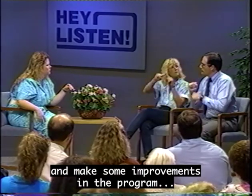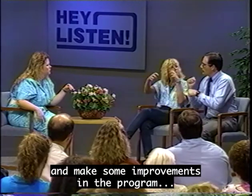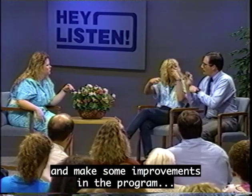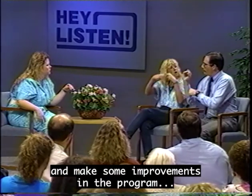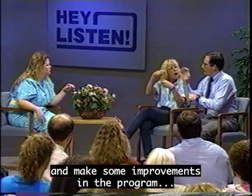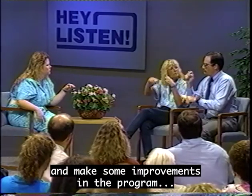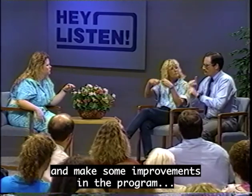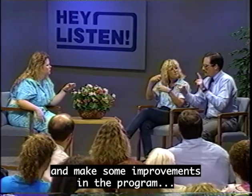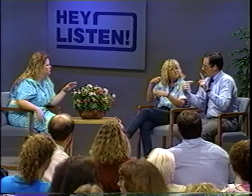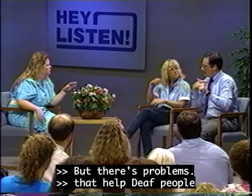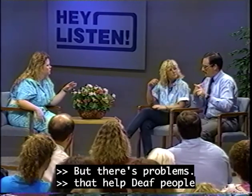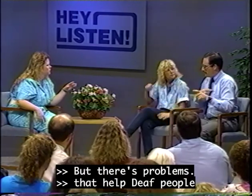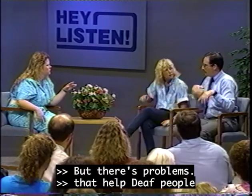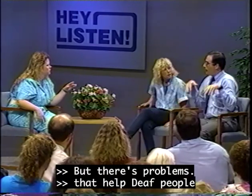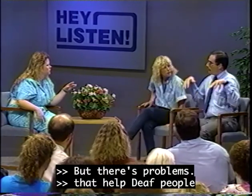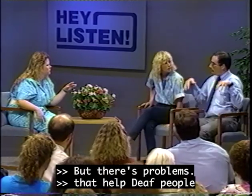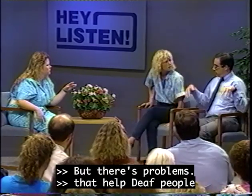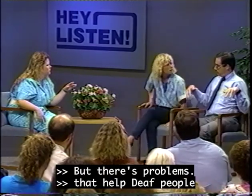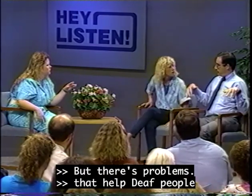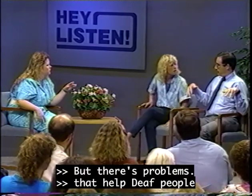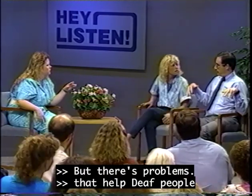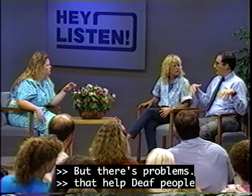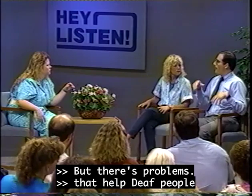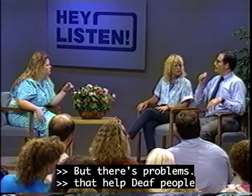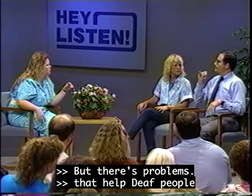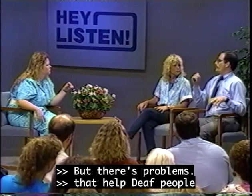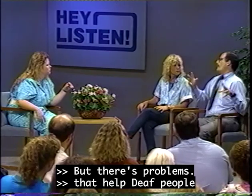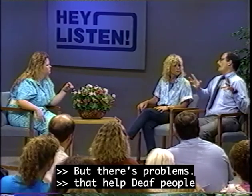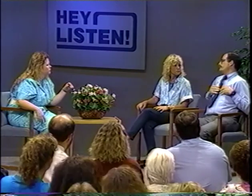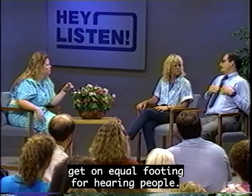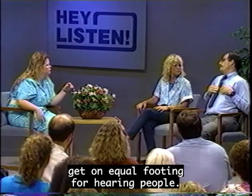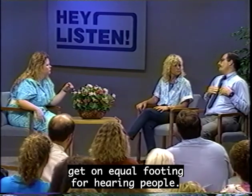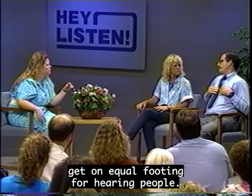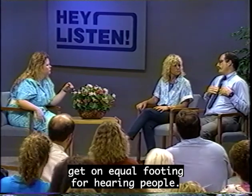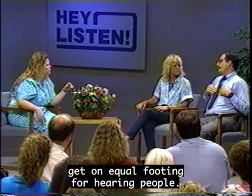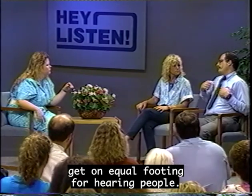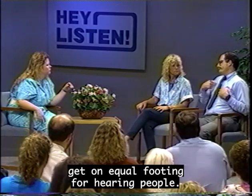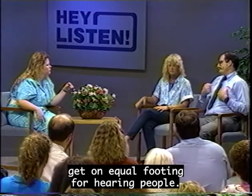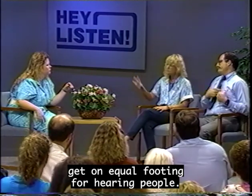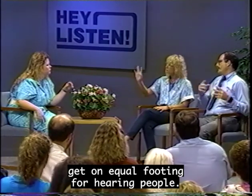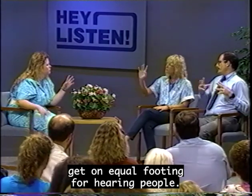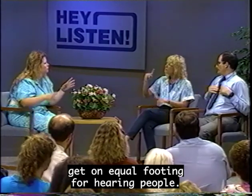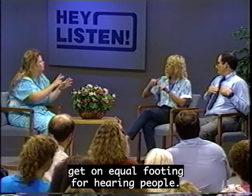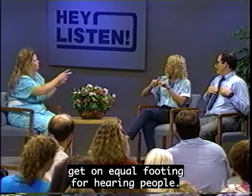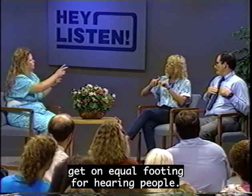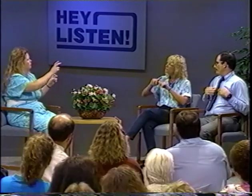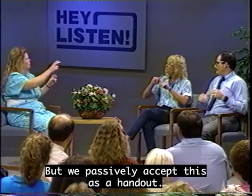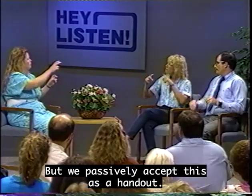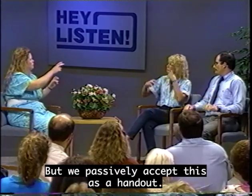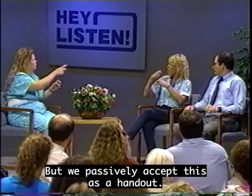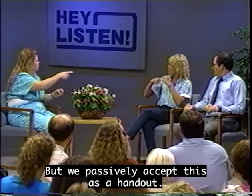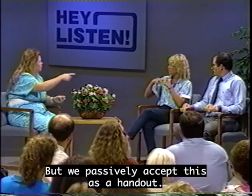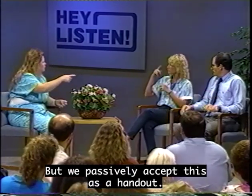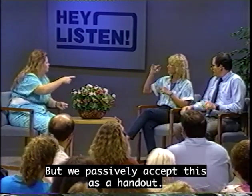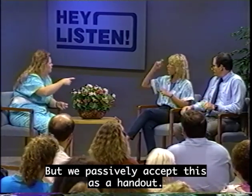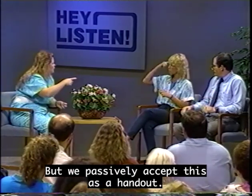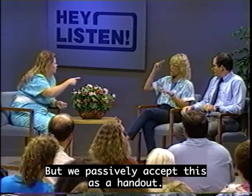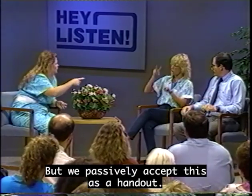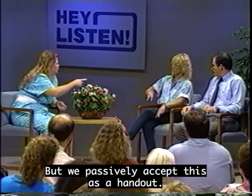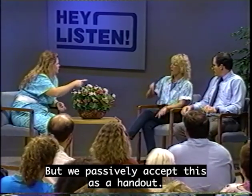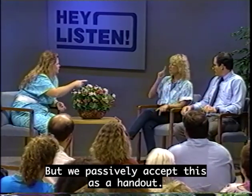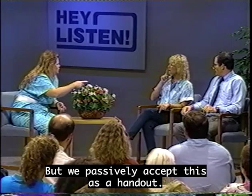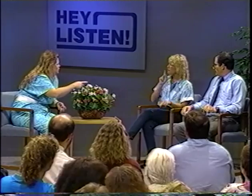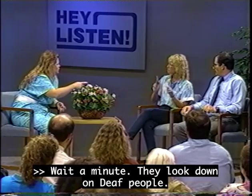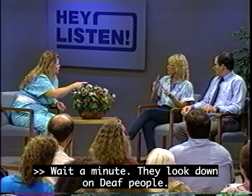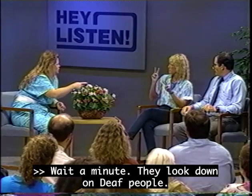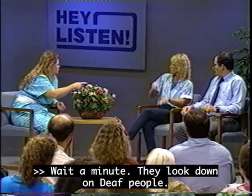make some improvements in the program. But there's problems. Help deaf people get on equal footing for hearing people. But we passively